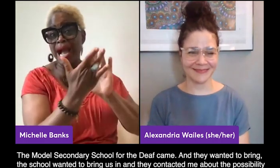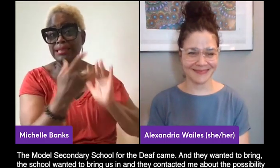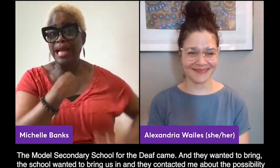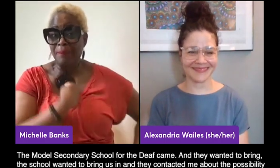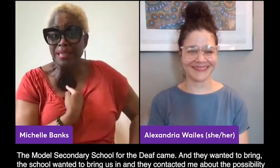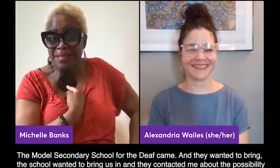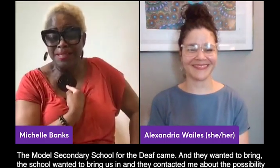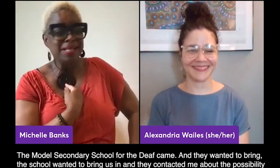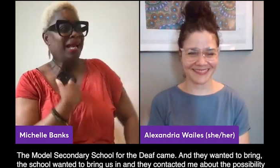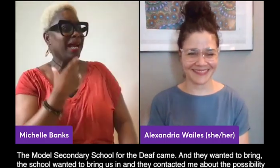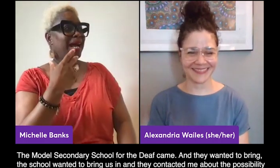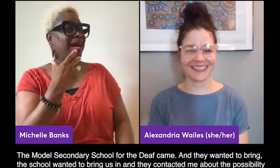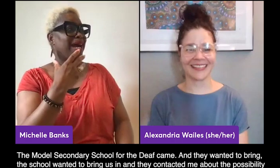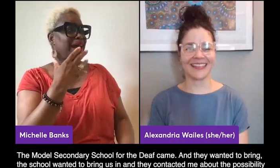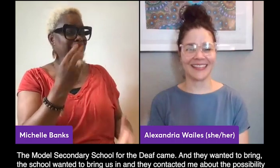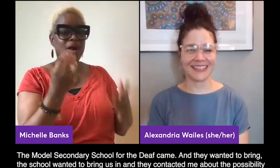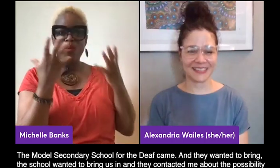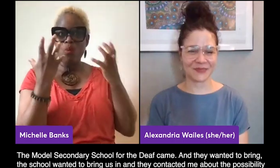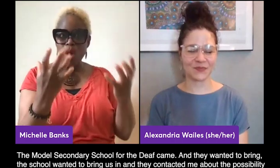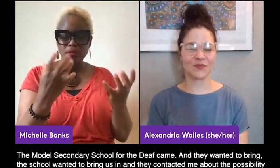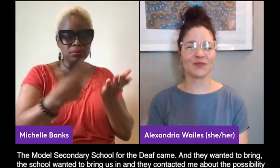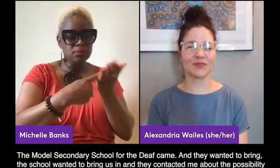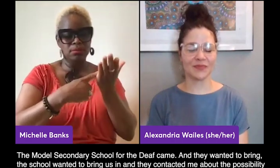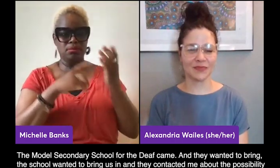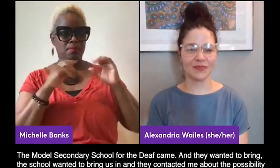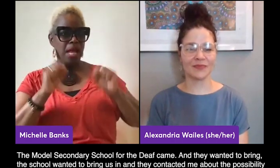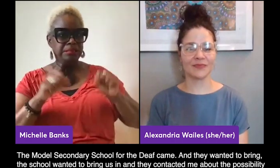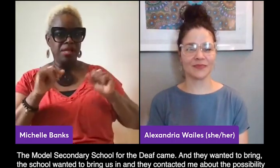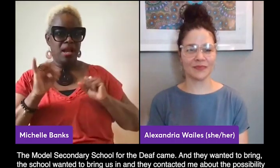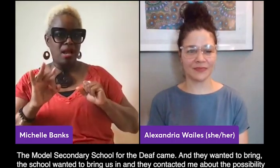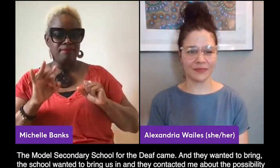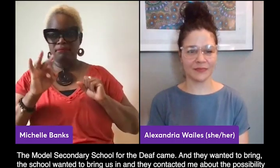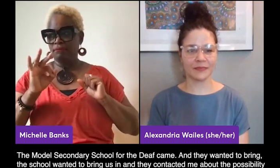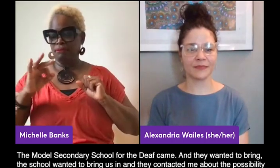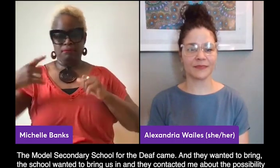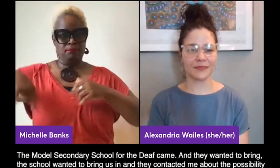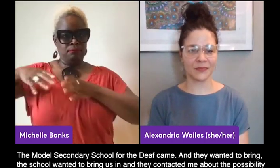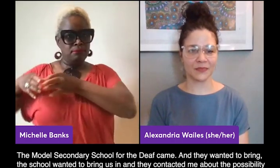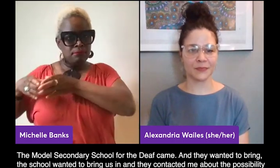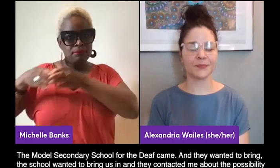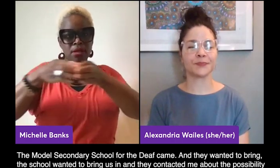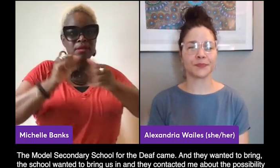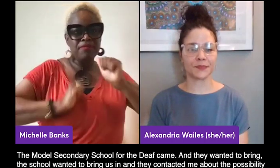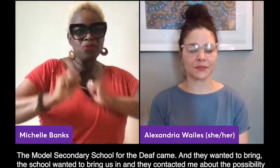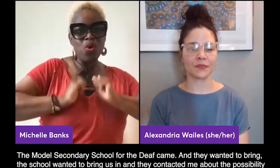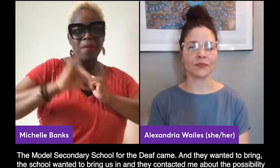and they contacted me about the possibility of us performing the show at their school.